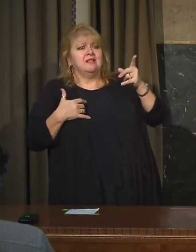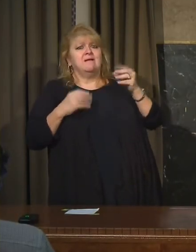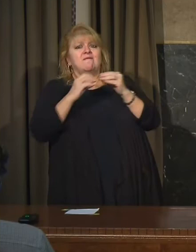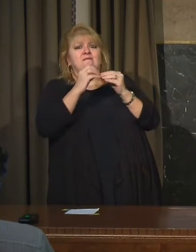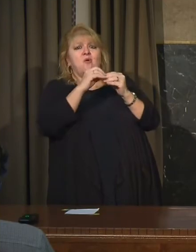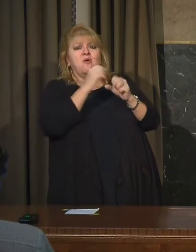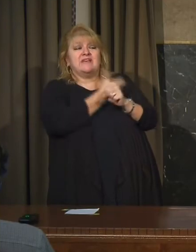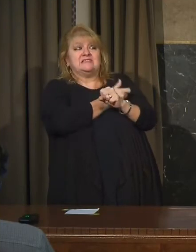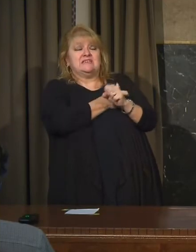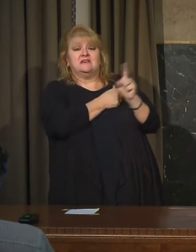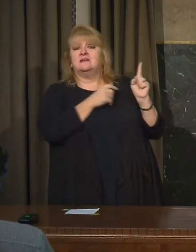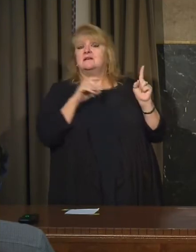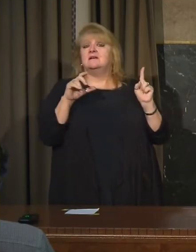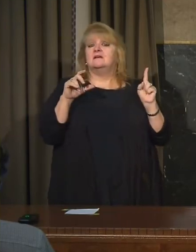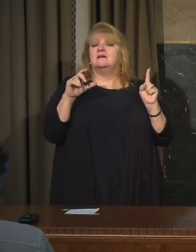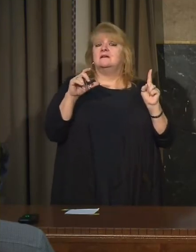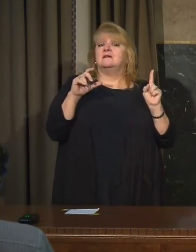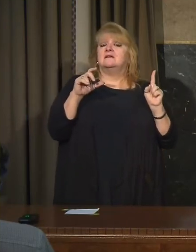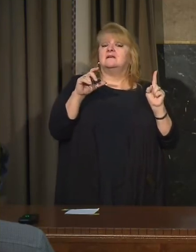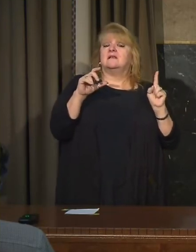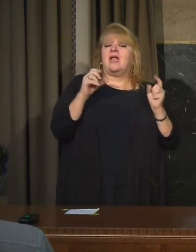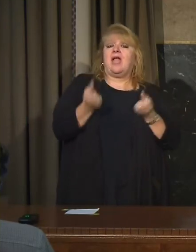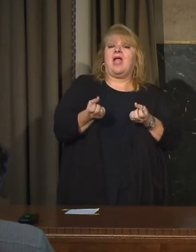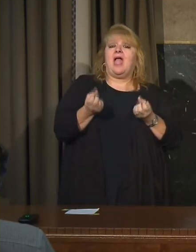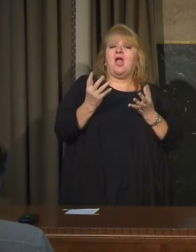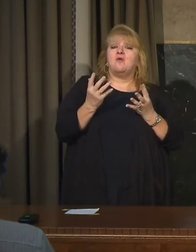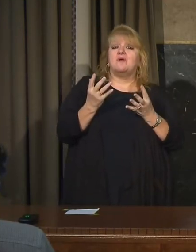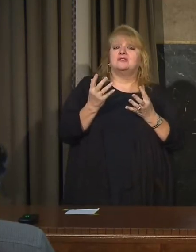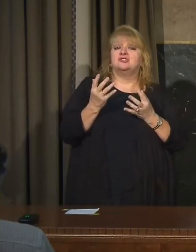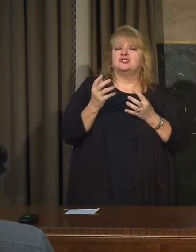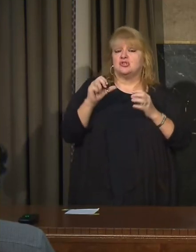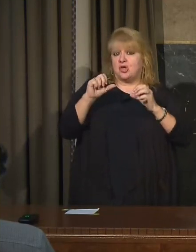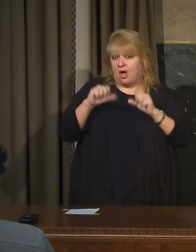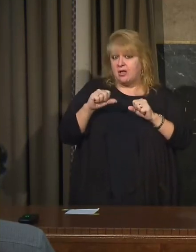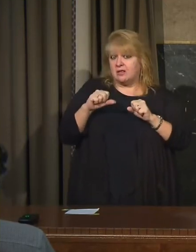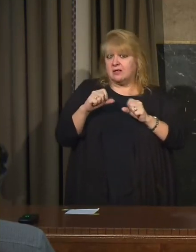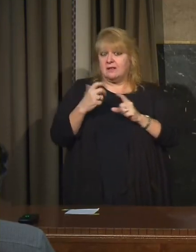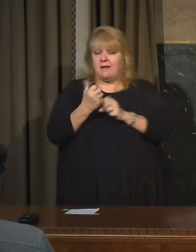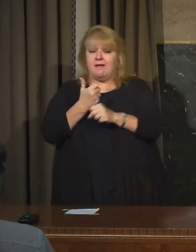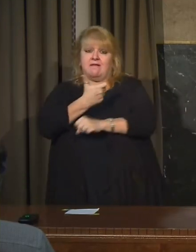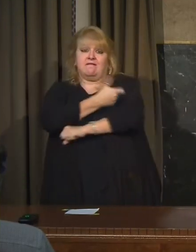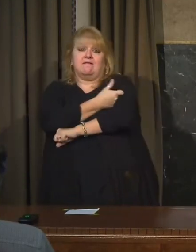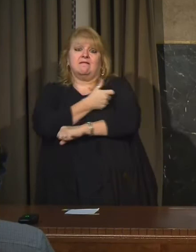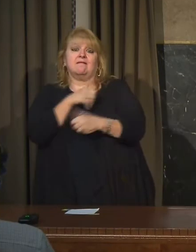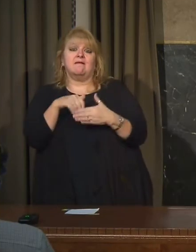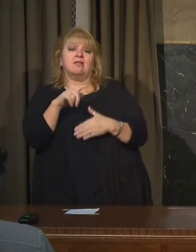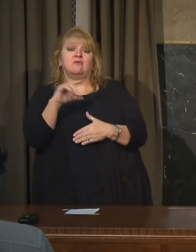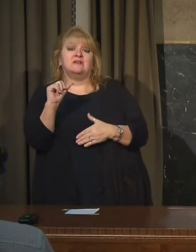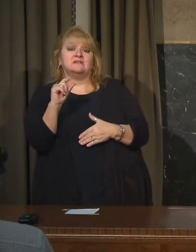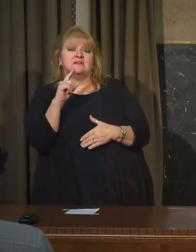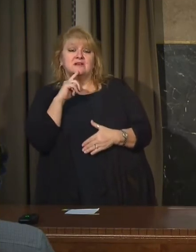the degree of vaccine confidence in Louisiana is very high. And on one